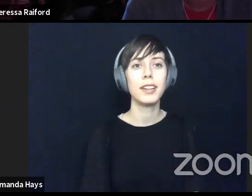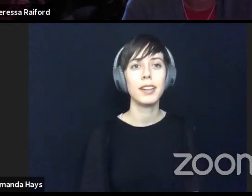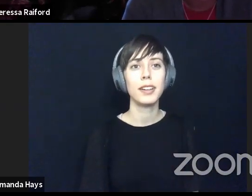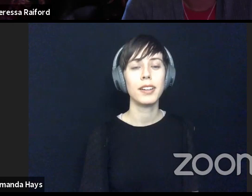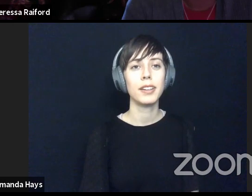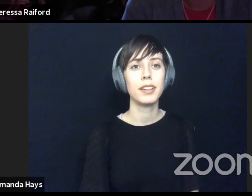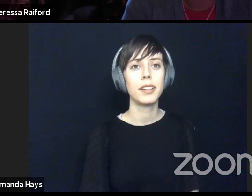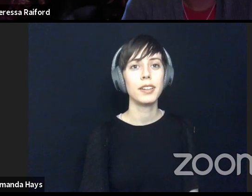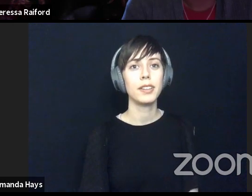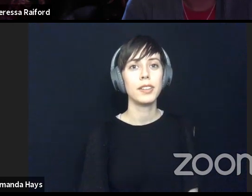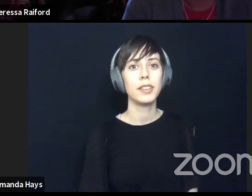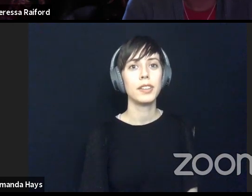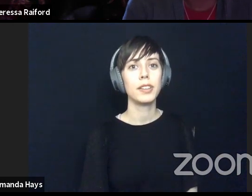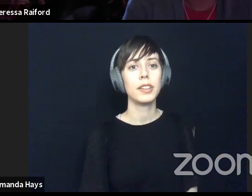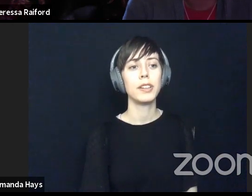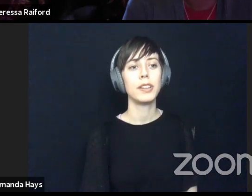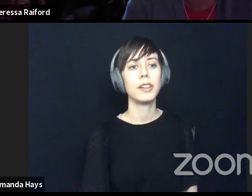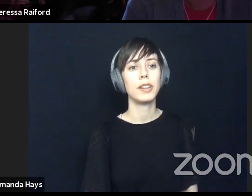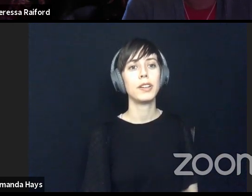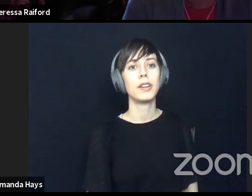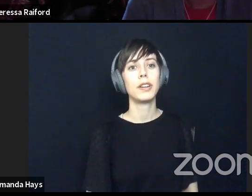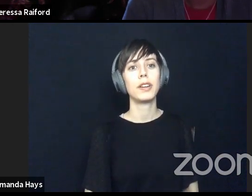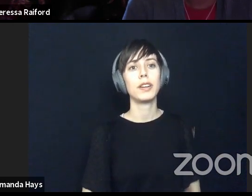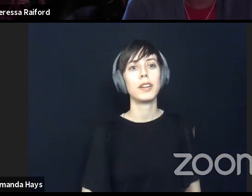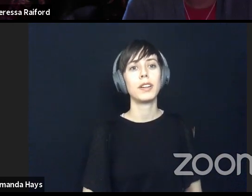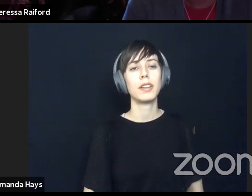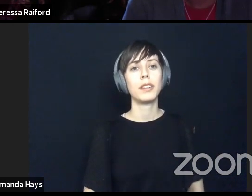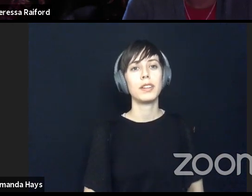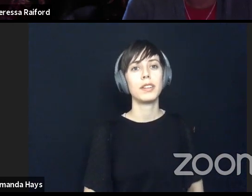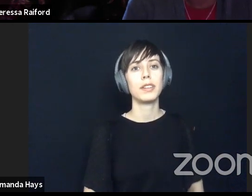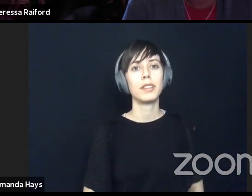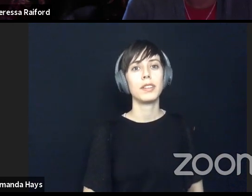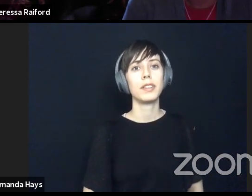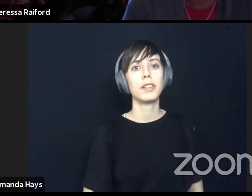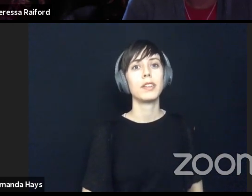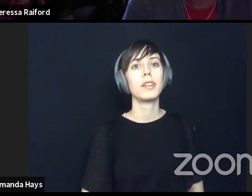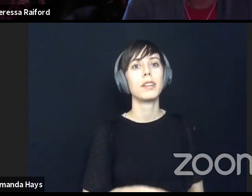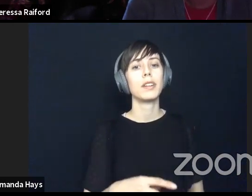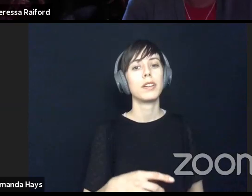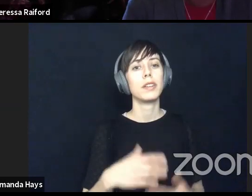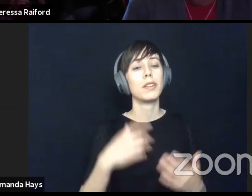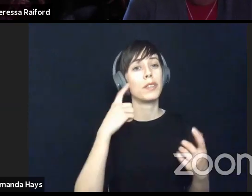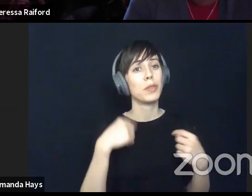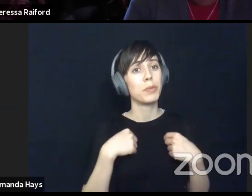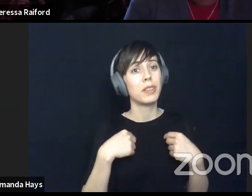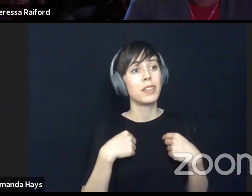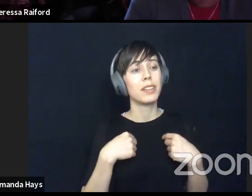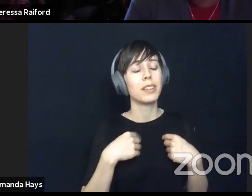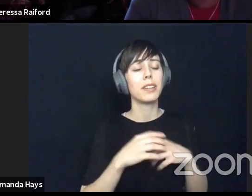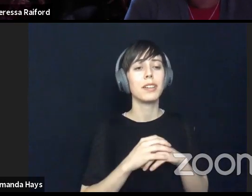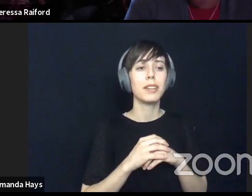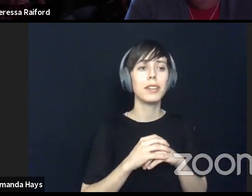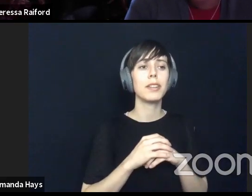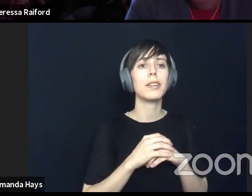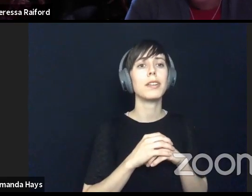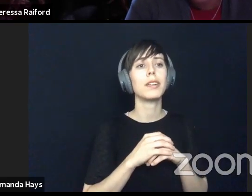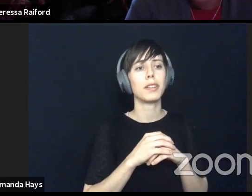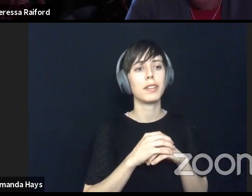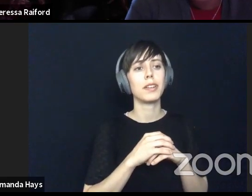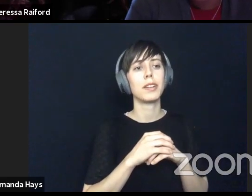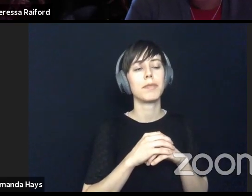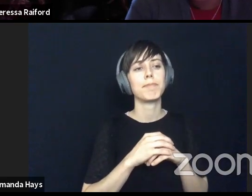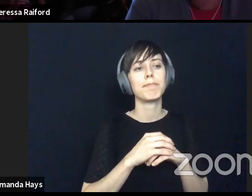really necessary and practical, but one that I imagine like my younger self would have,